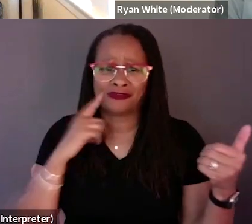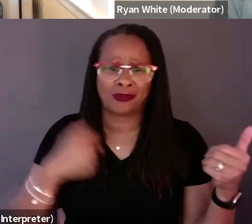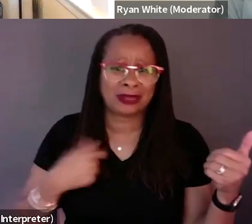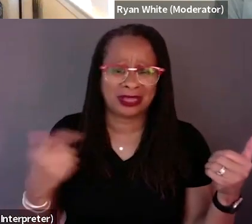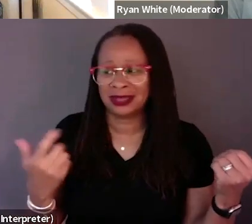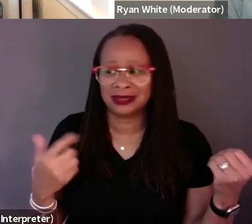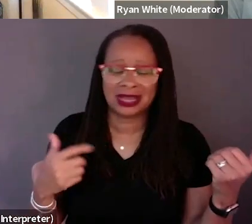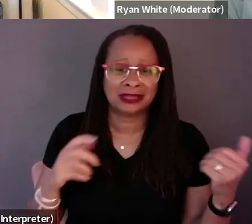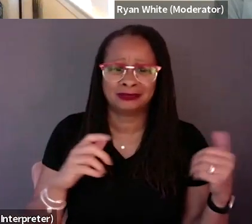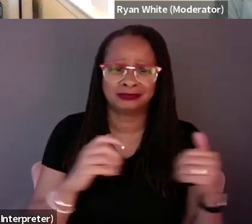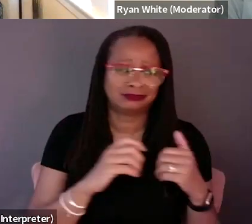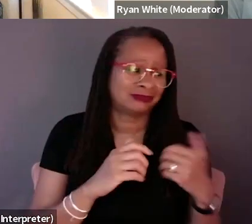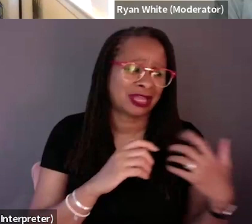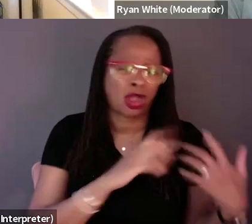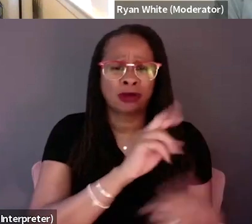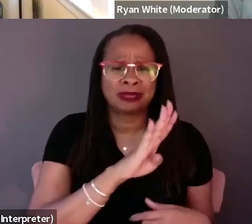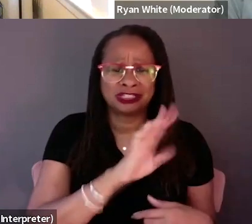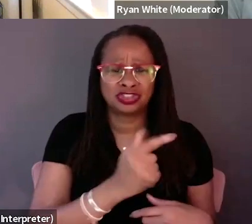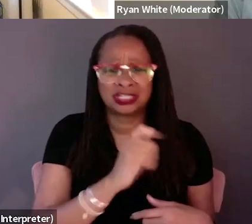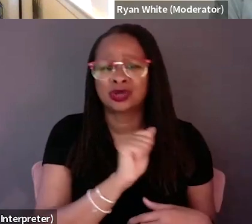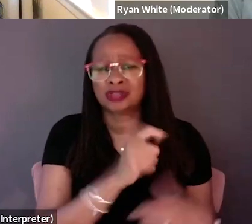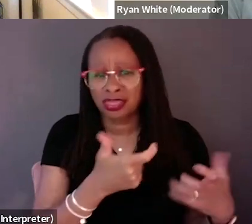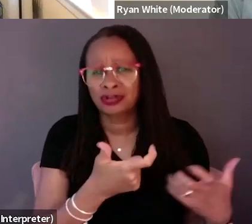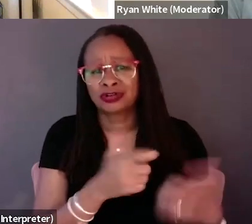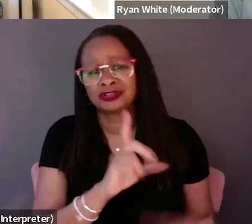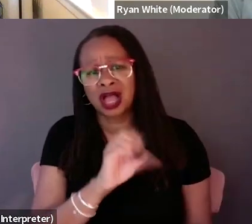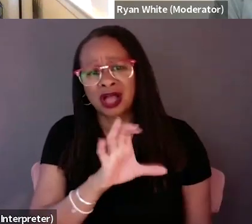the RBG and those docs, where we really